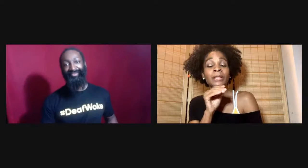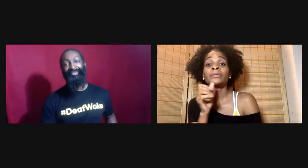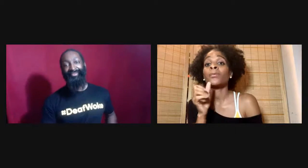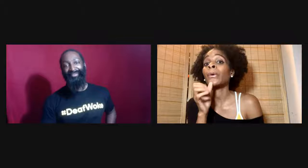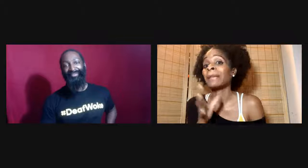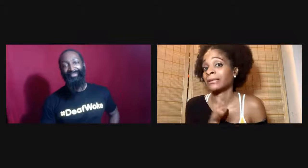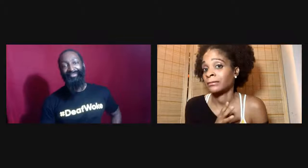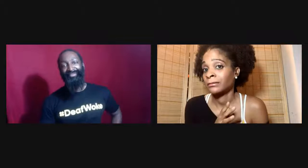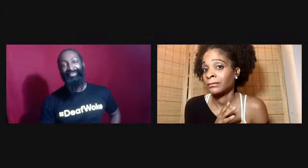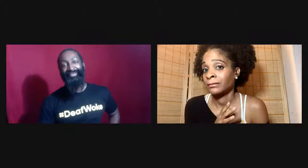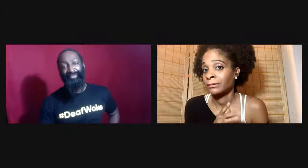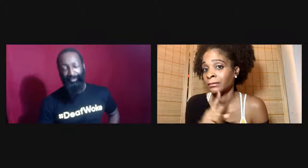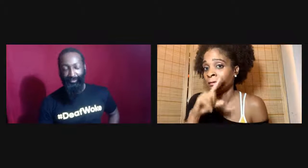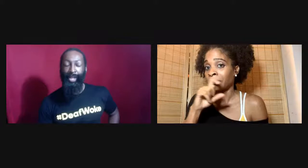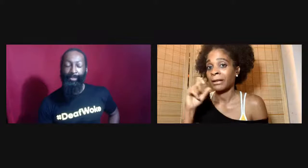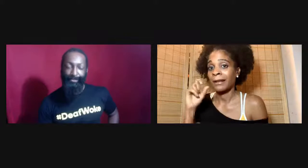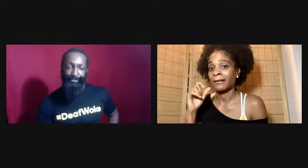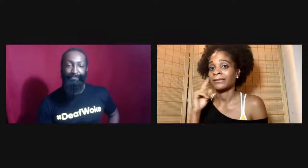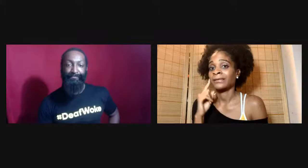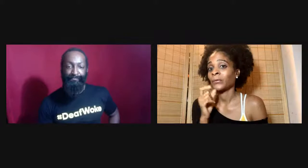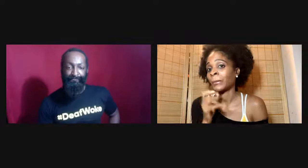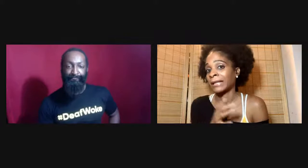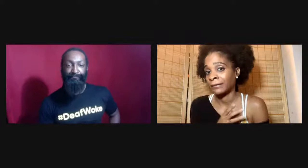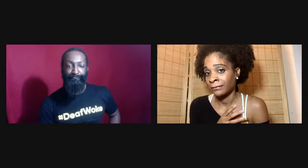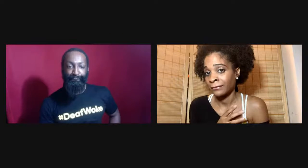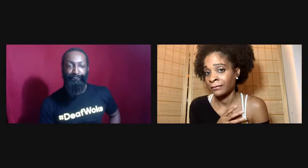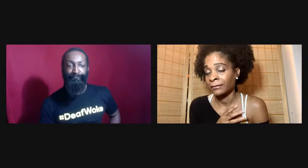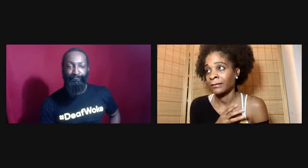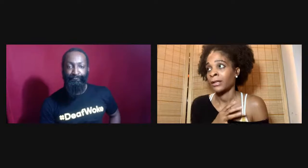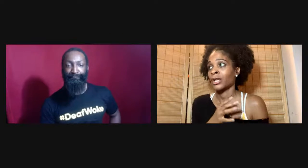She was somebody that I found that I could look up to.